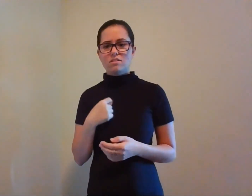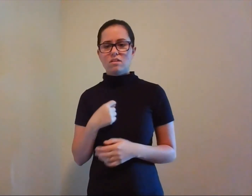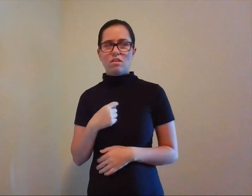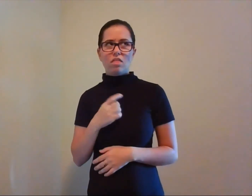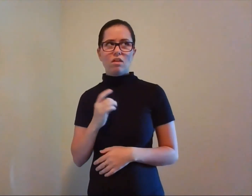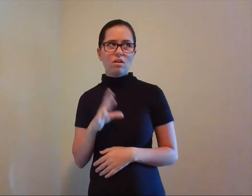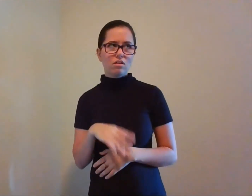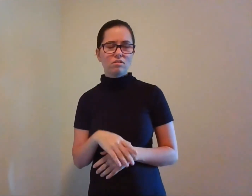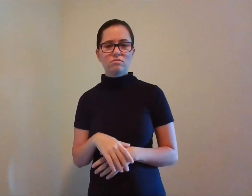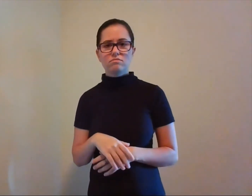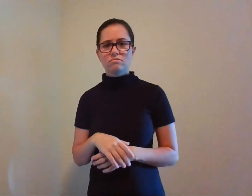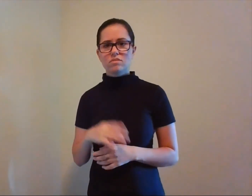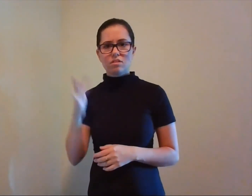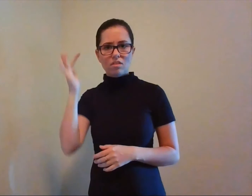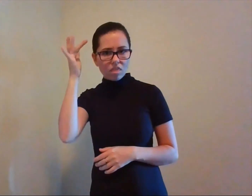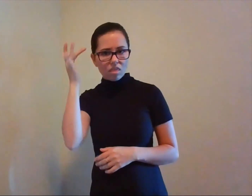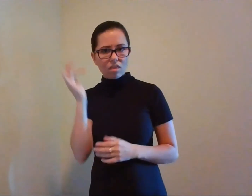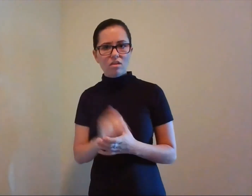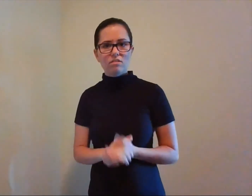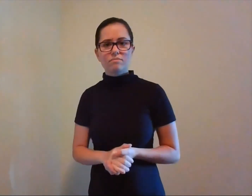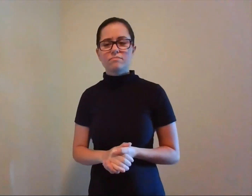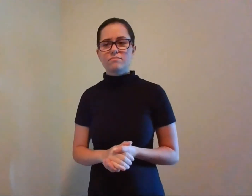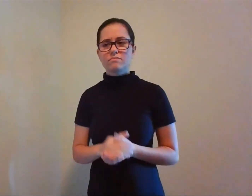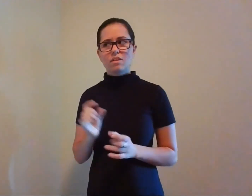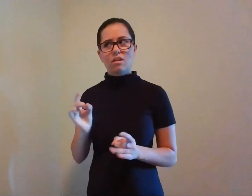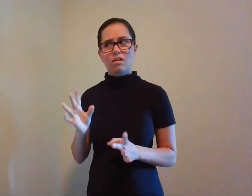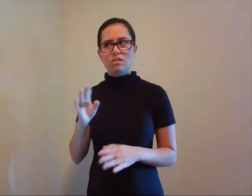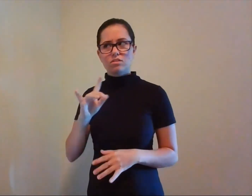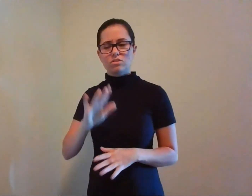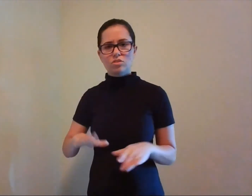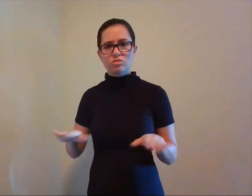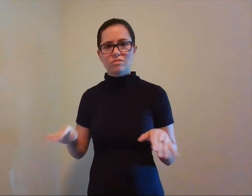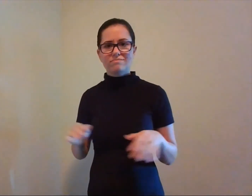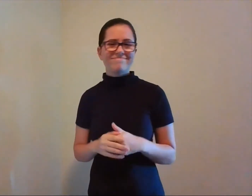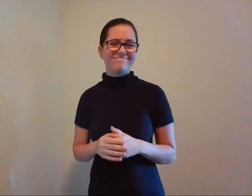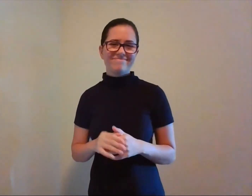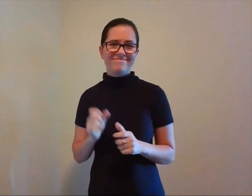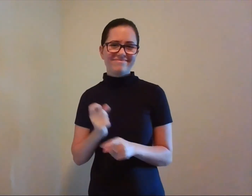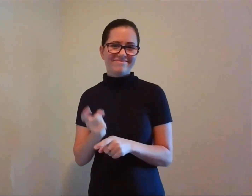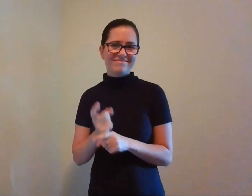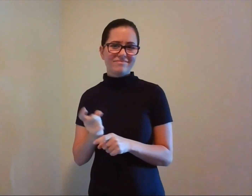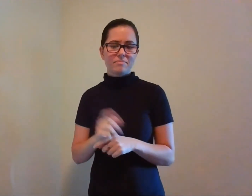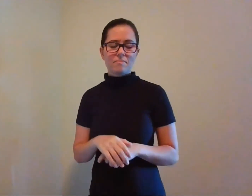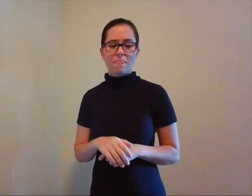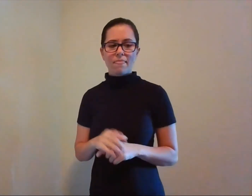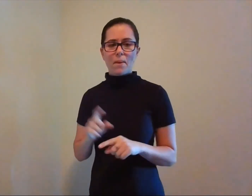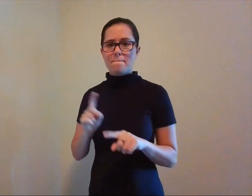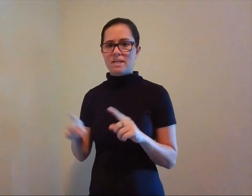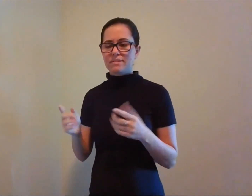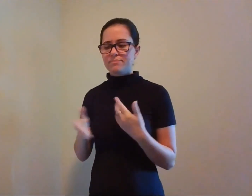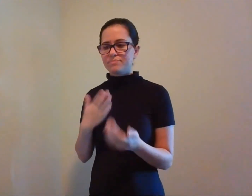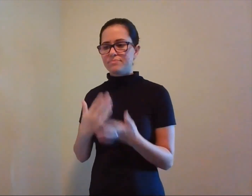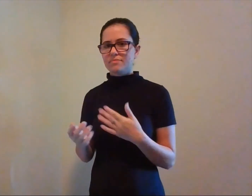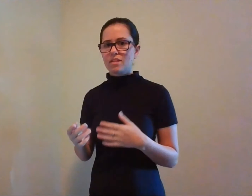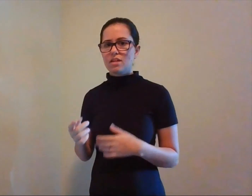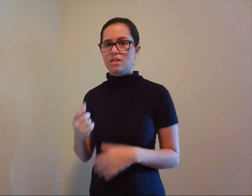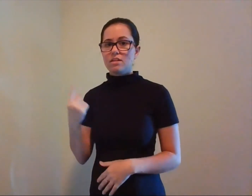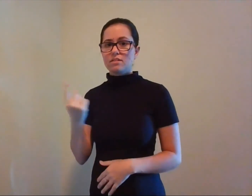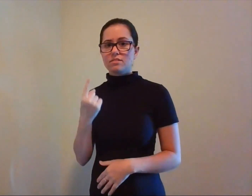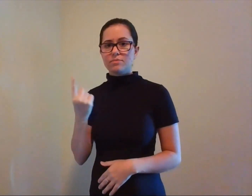And then they all of a sudden they say, "Excuse me, everyone out of the pool." What? First